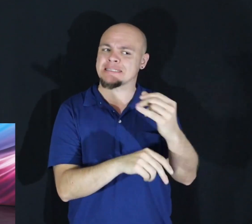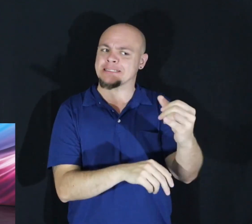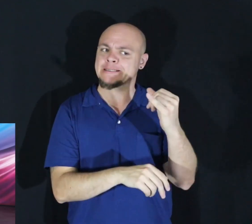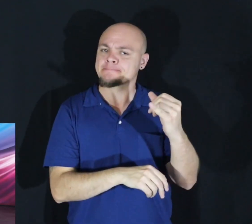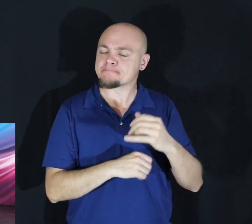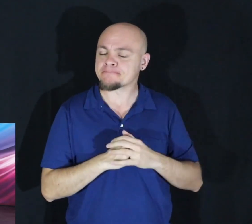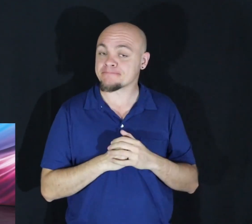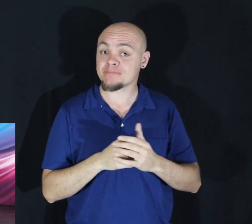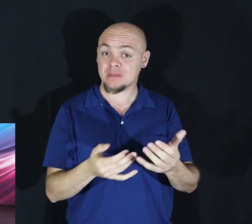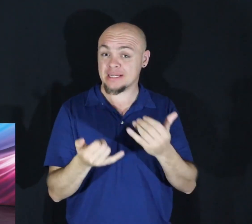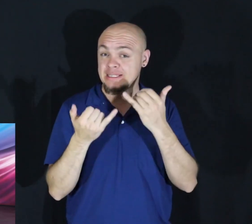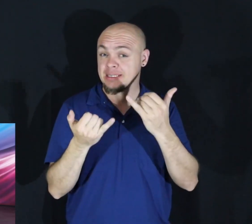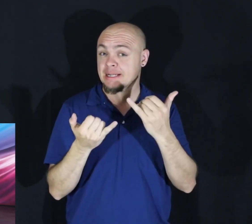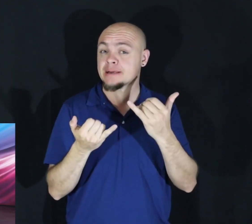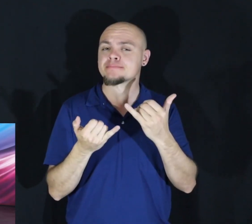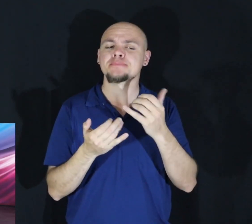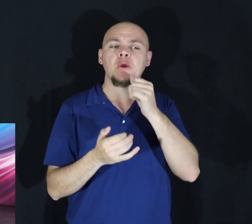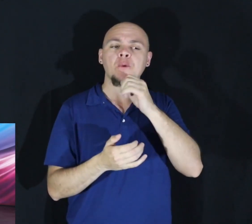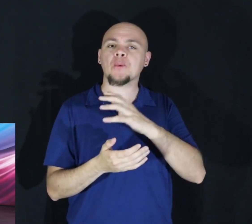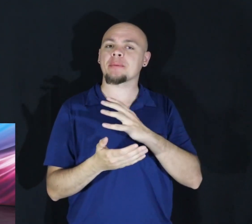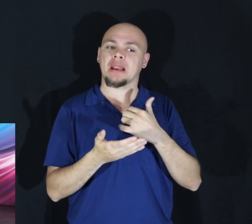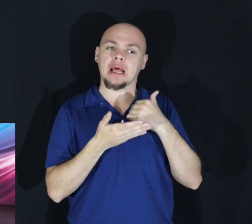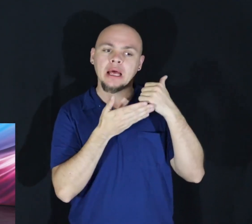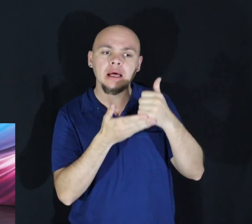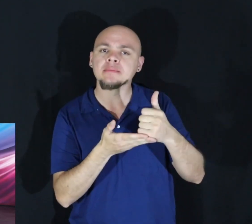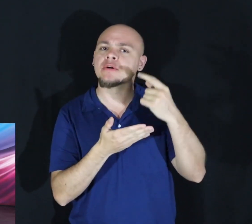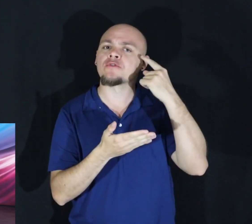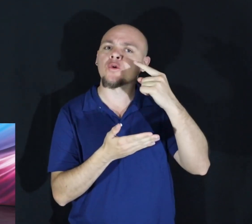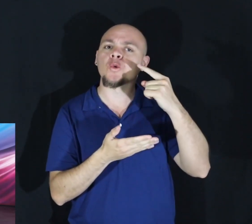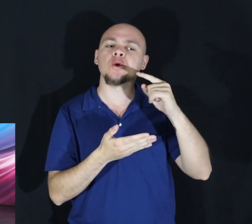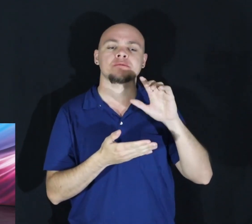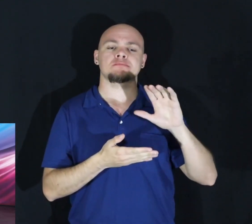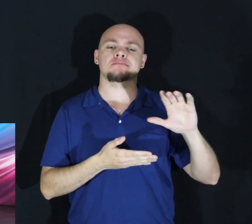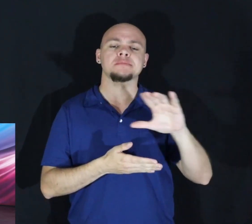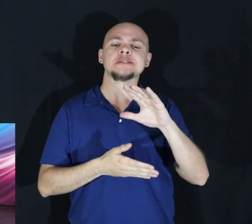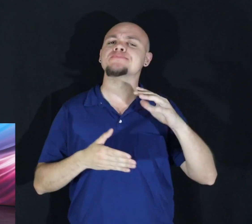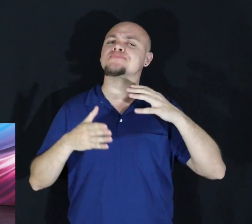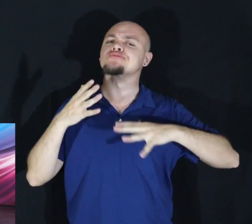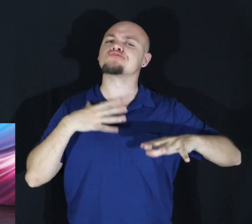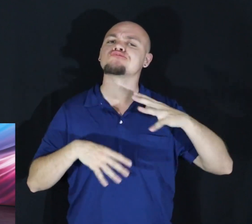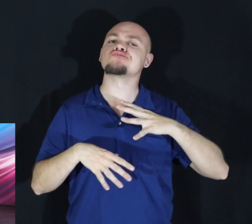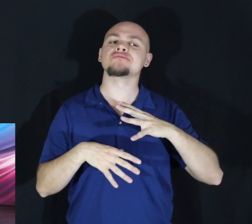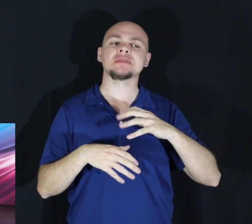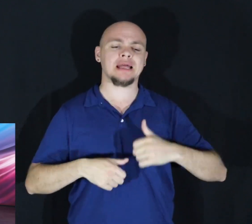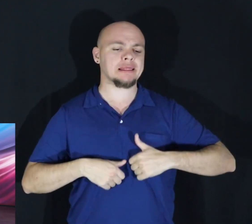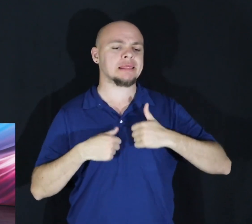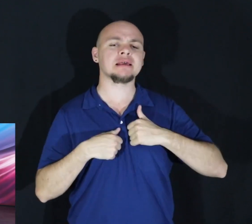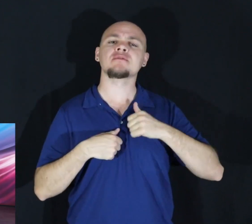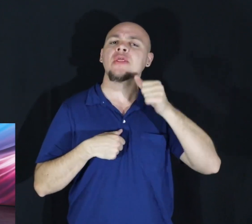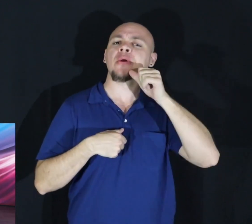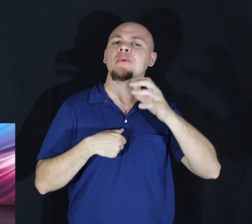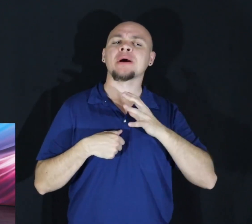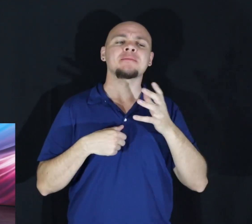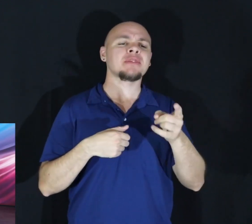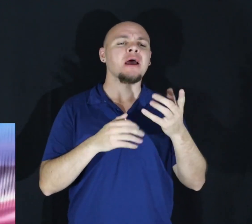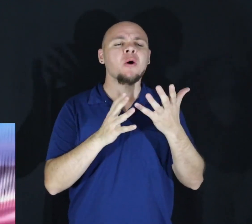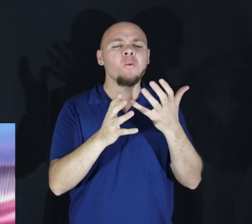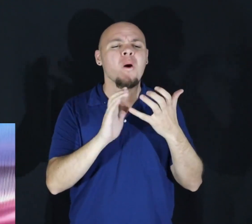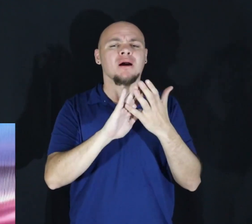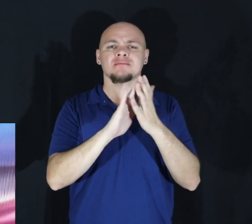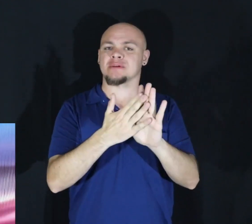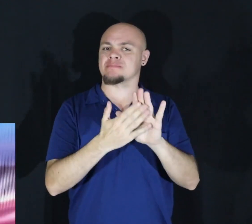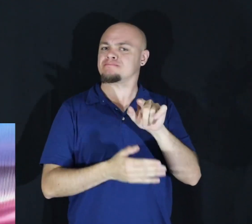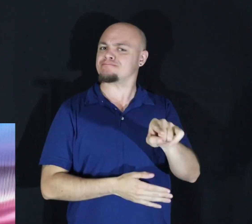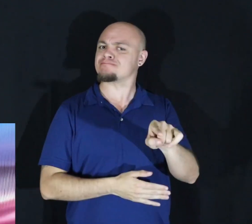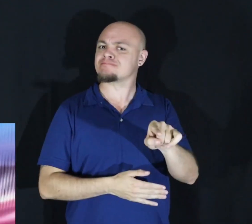And today, I help women by inspiring them to dress and live like the women they long to be. I